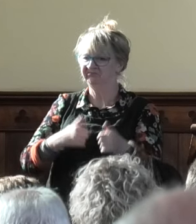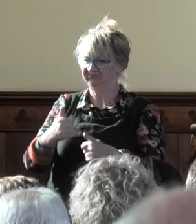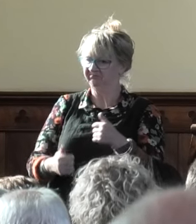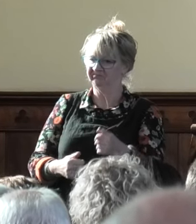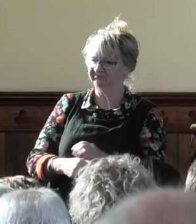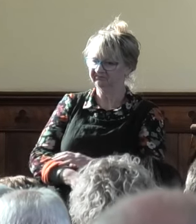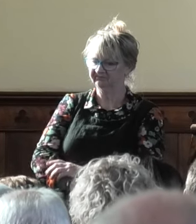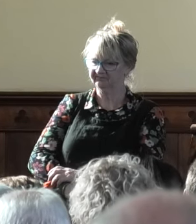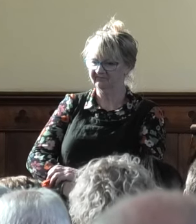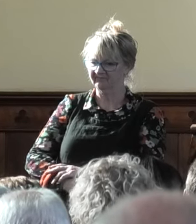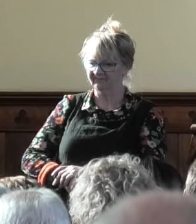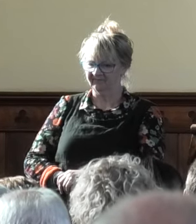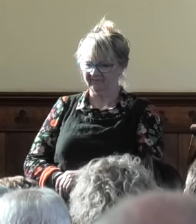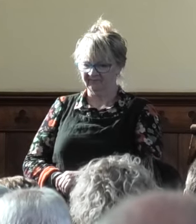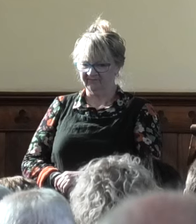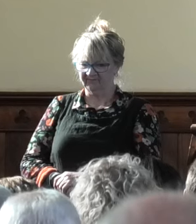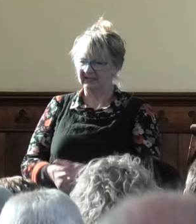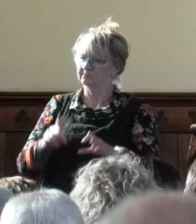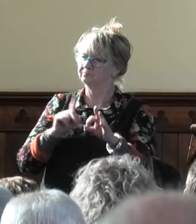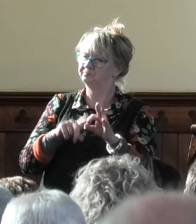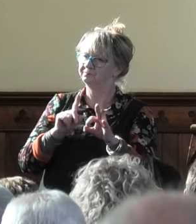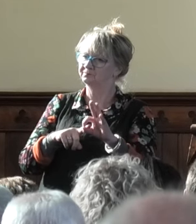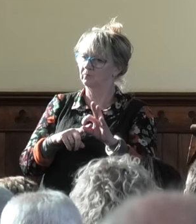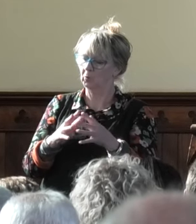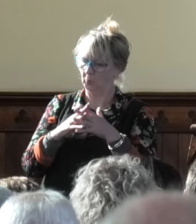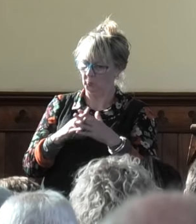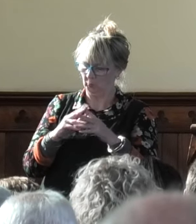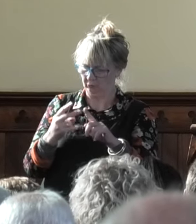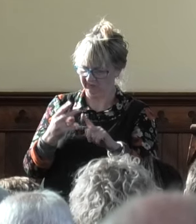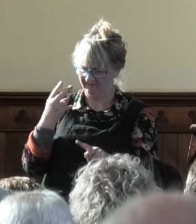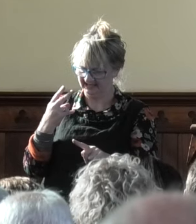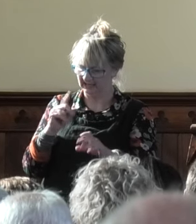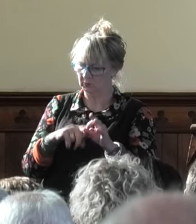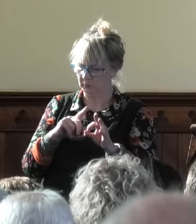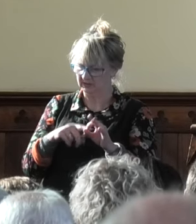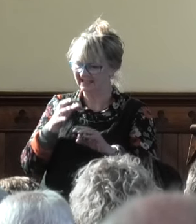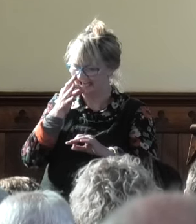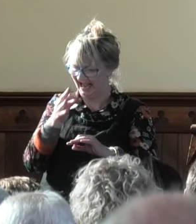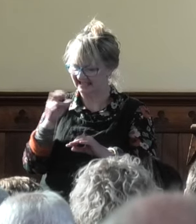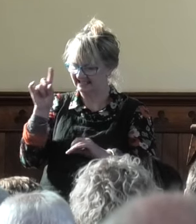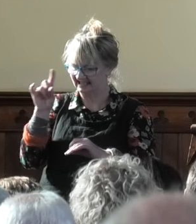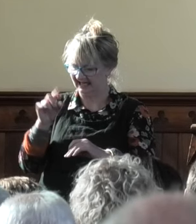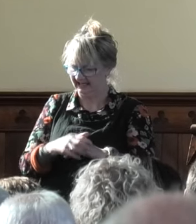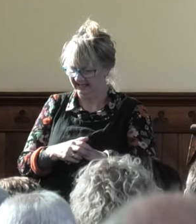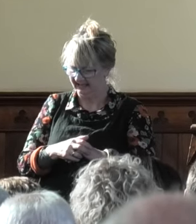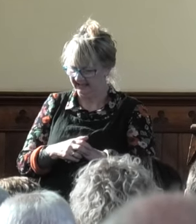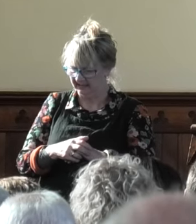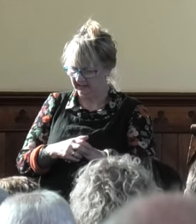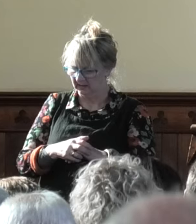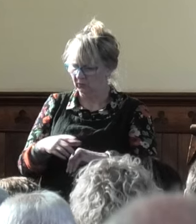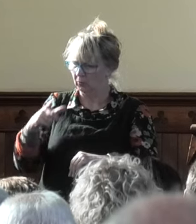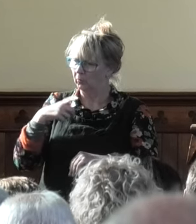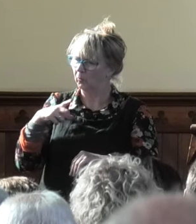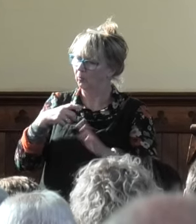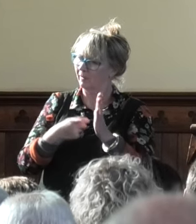was involved in. And the question that is worth reflecting on here today is to ask, why